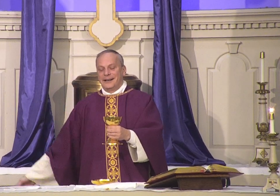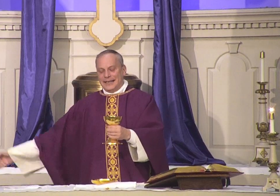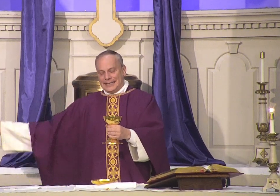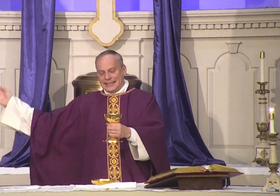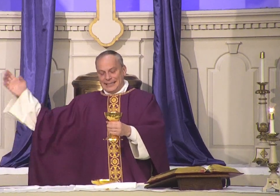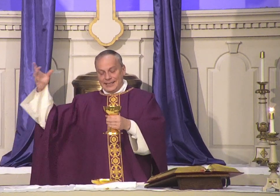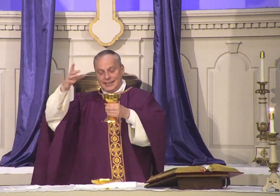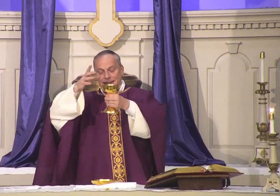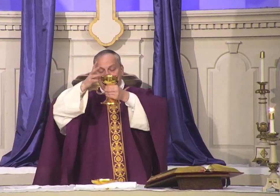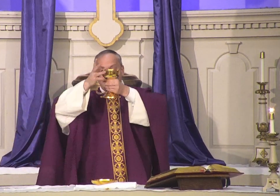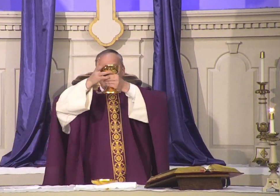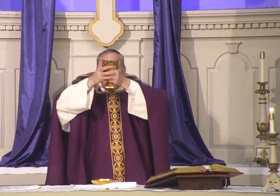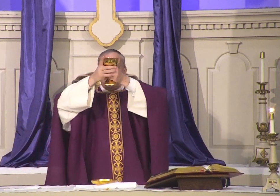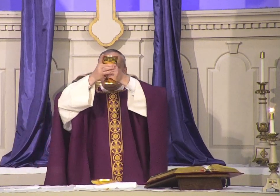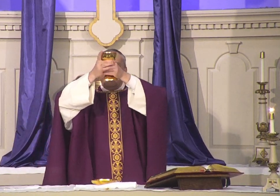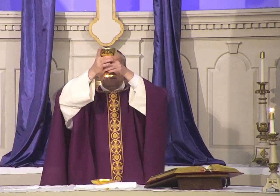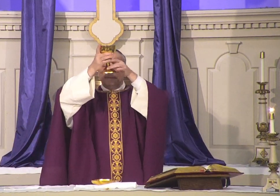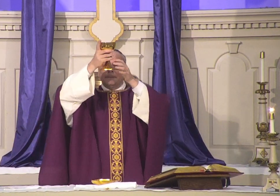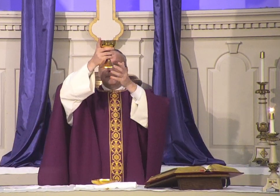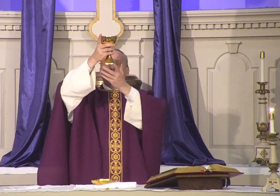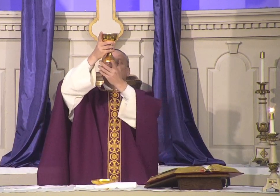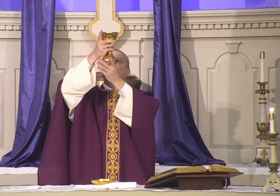me."